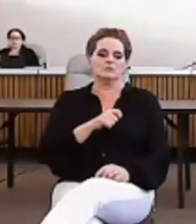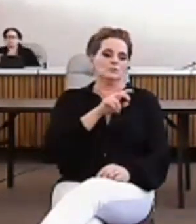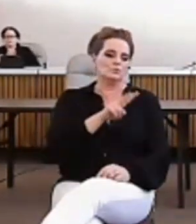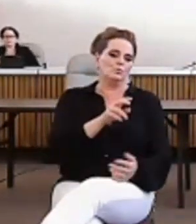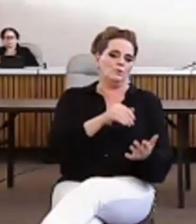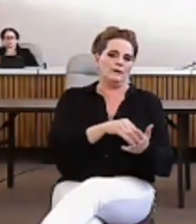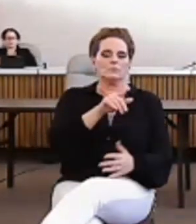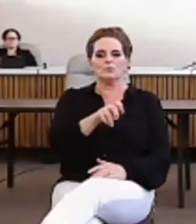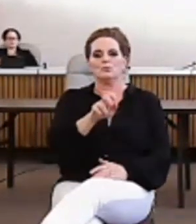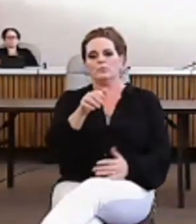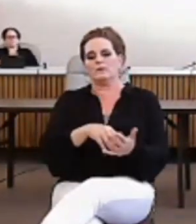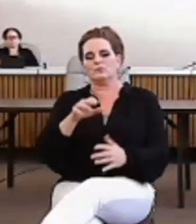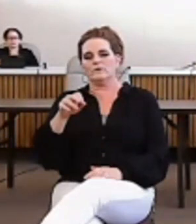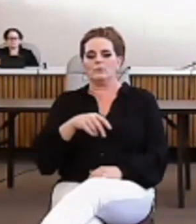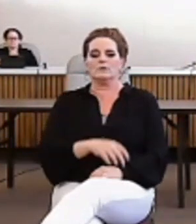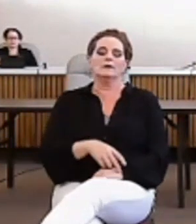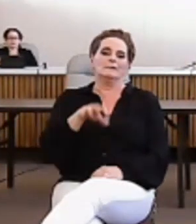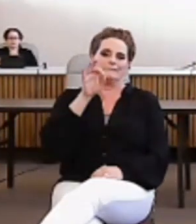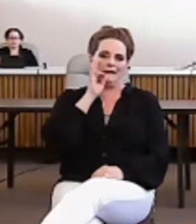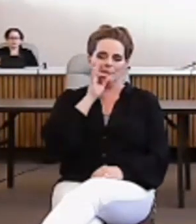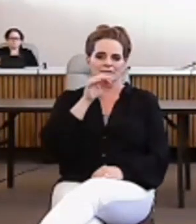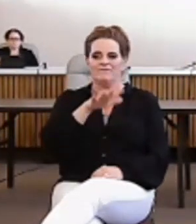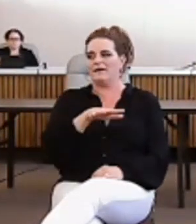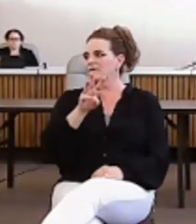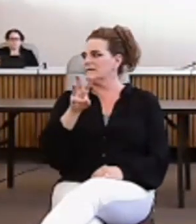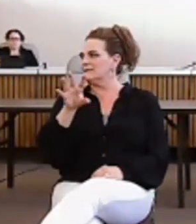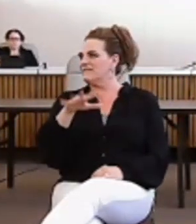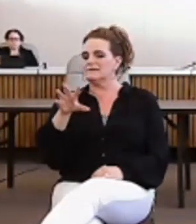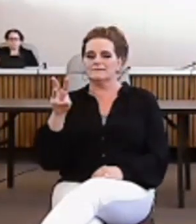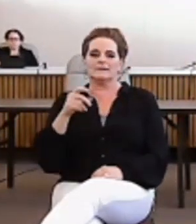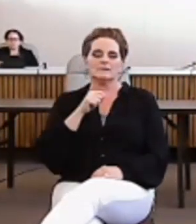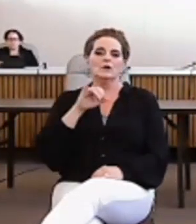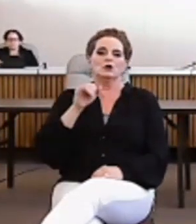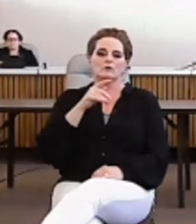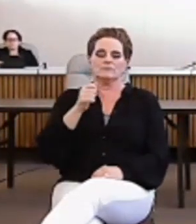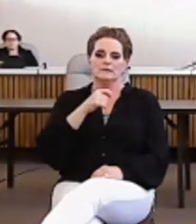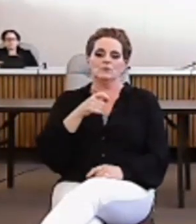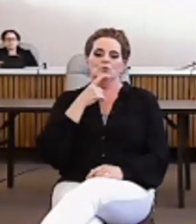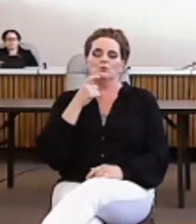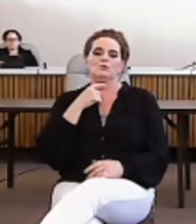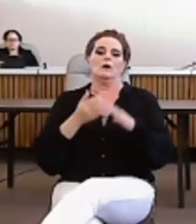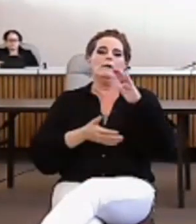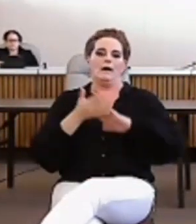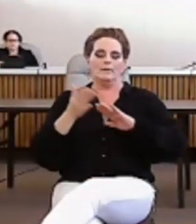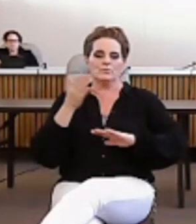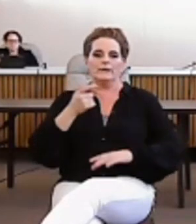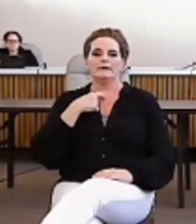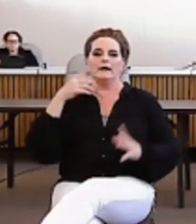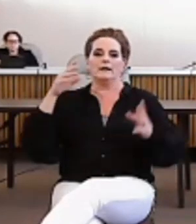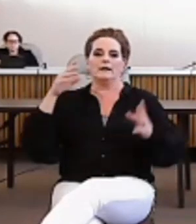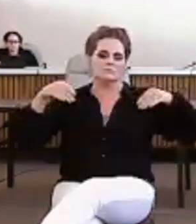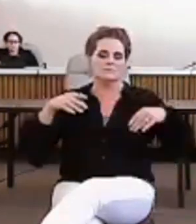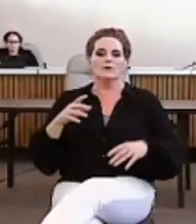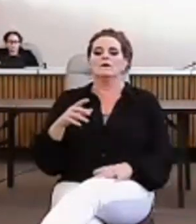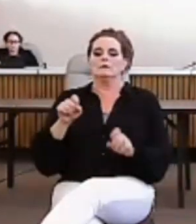2022-024, Rise Cannabis, 556 Jefferson Road, to operate a medical and retail cannabis dispensary. They